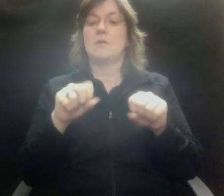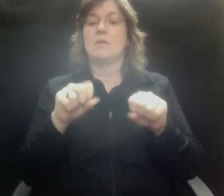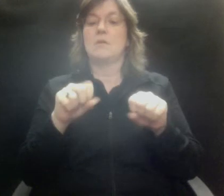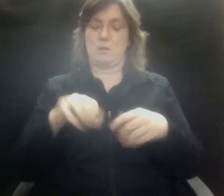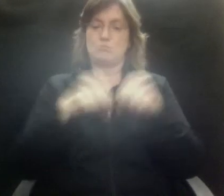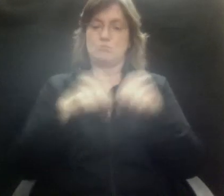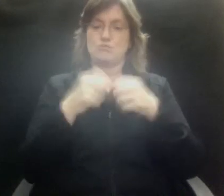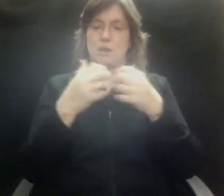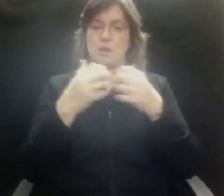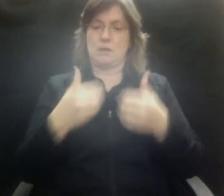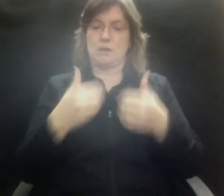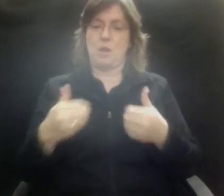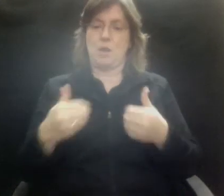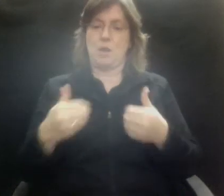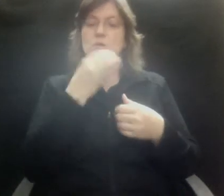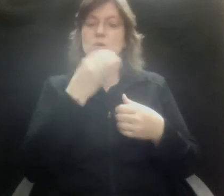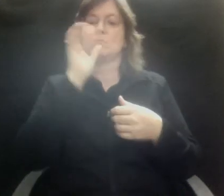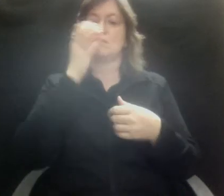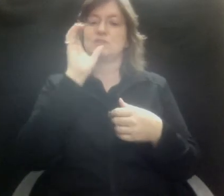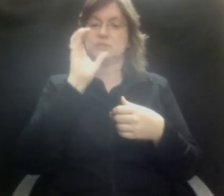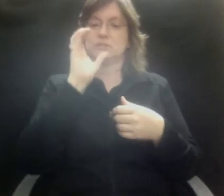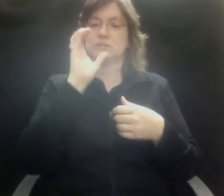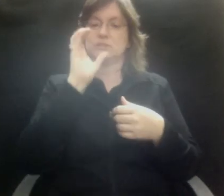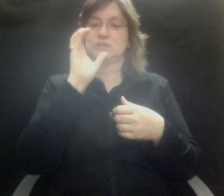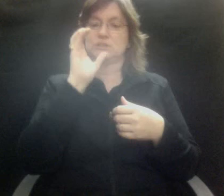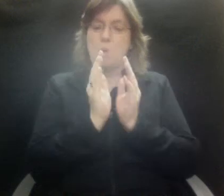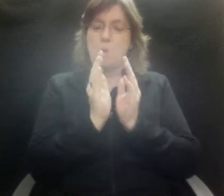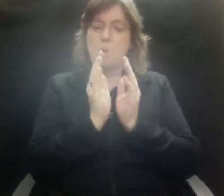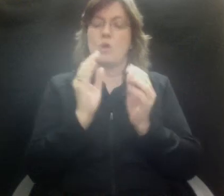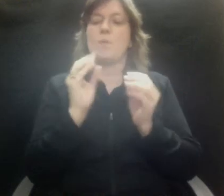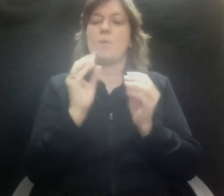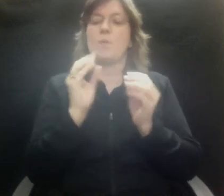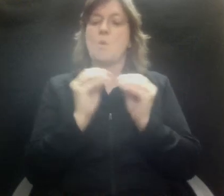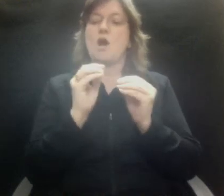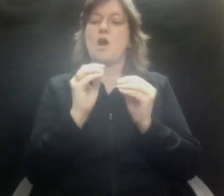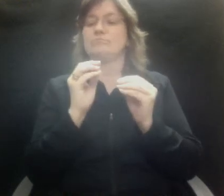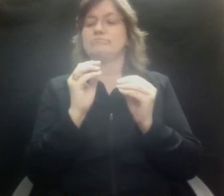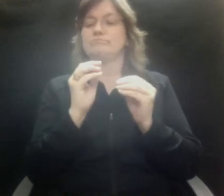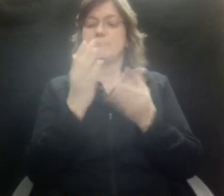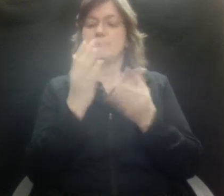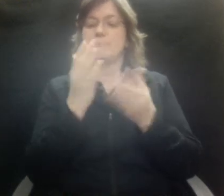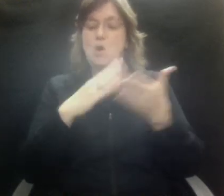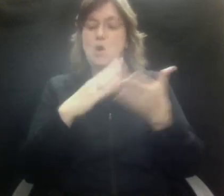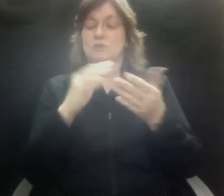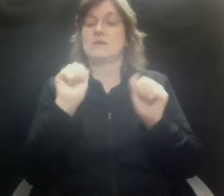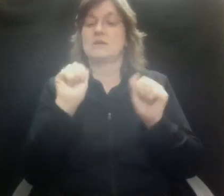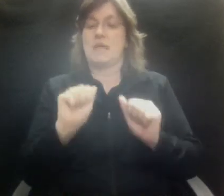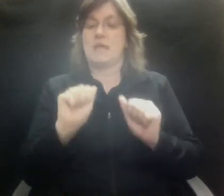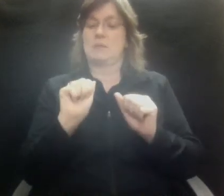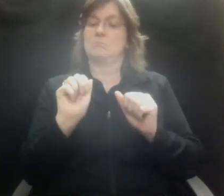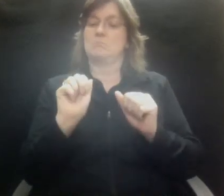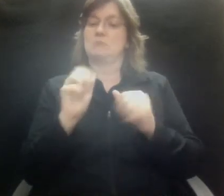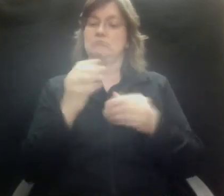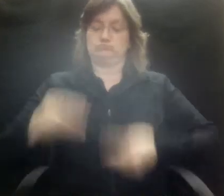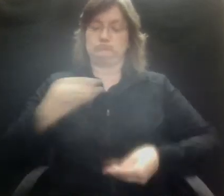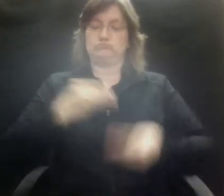and beverages into smaller, more useful particles that are actually usable by your body. The third function of the